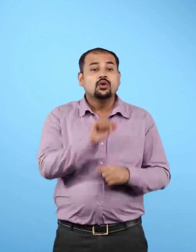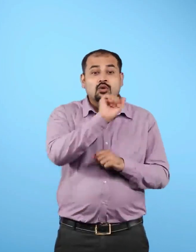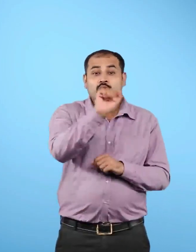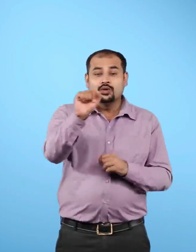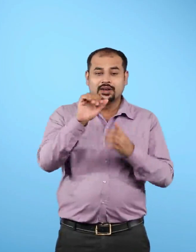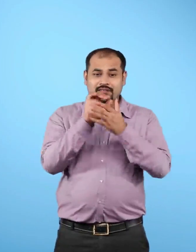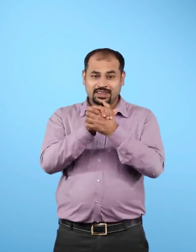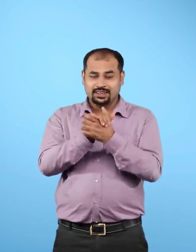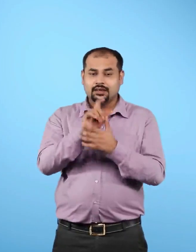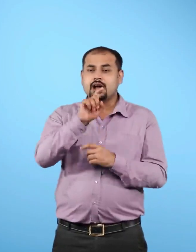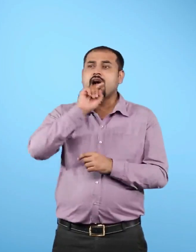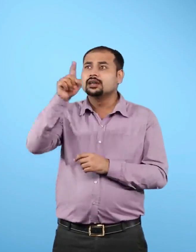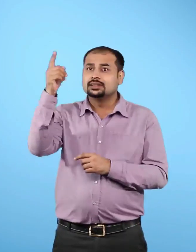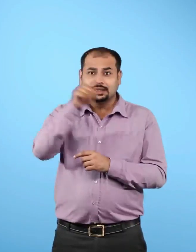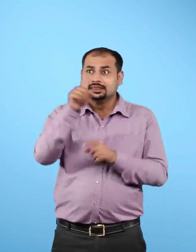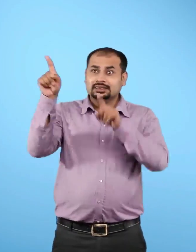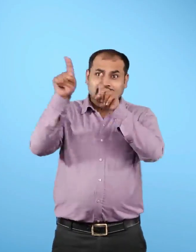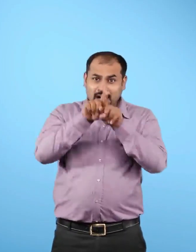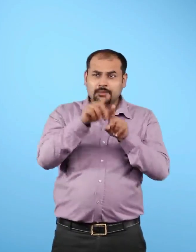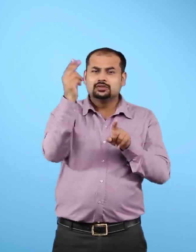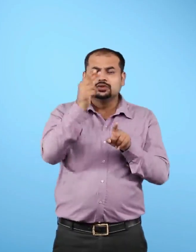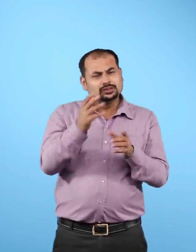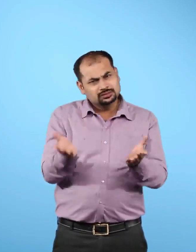Ask your friend to draw the same.